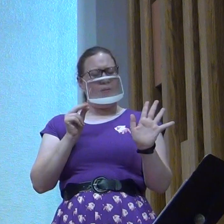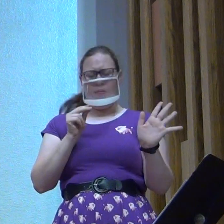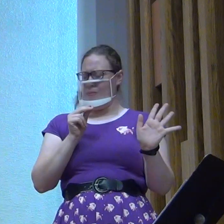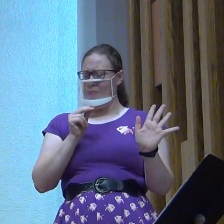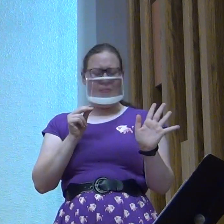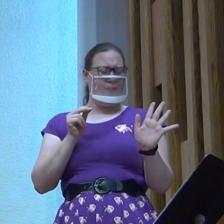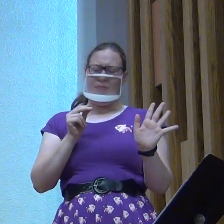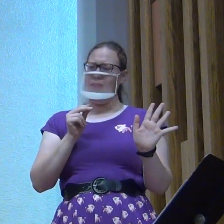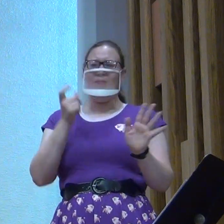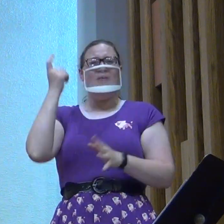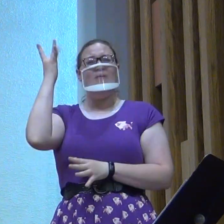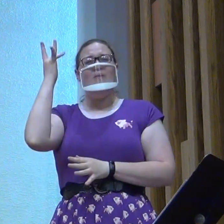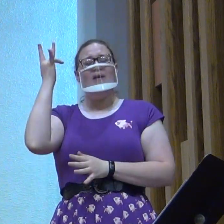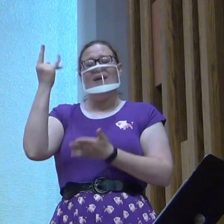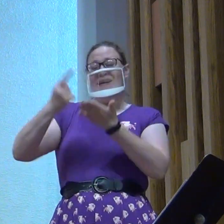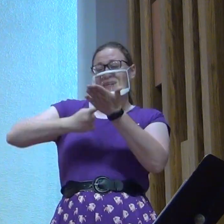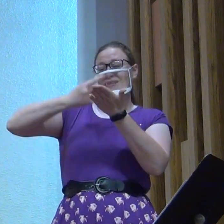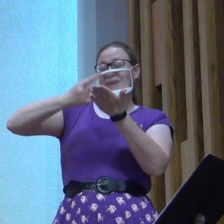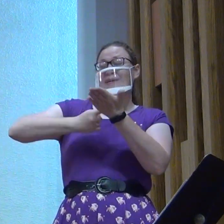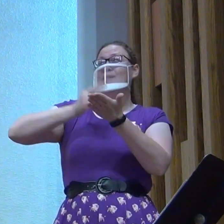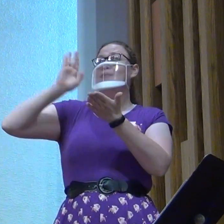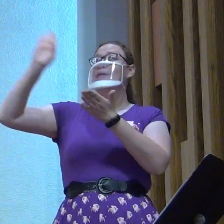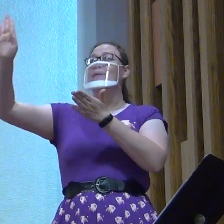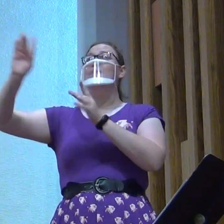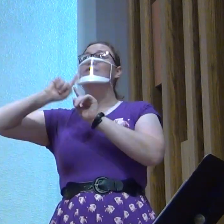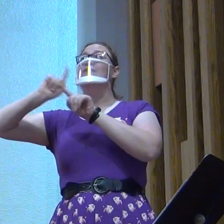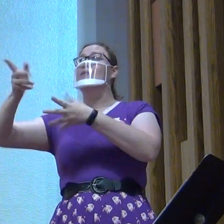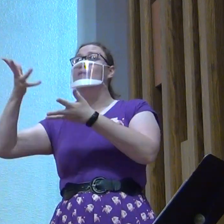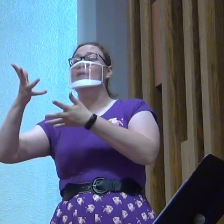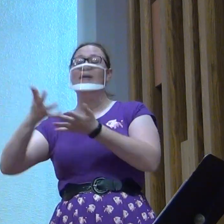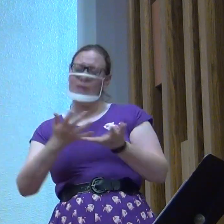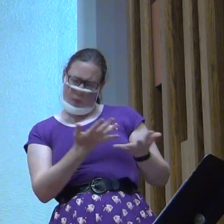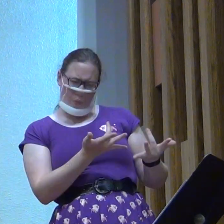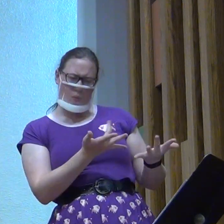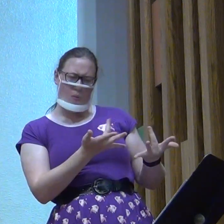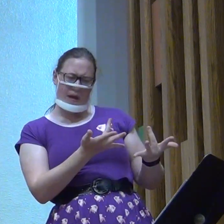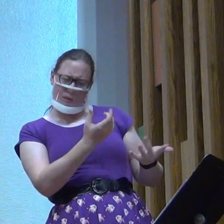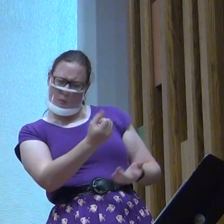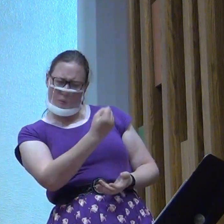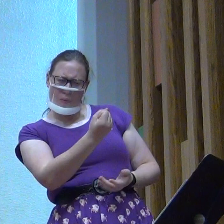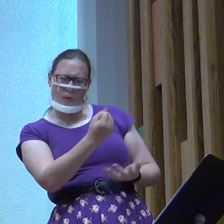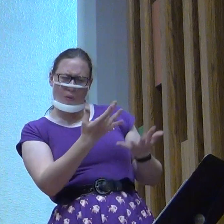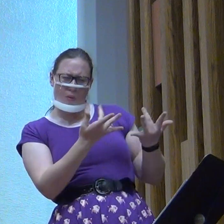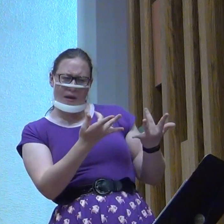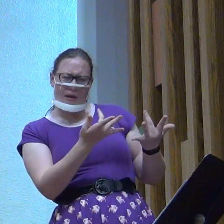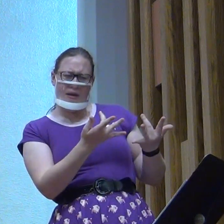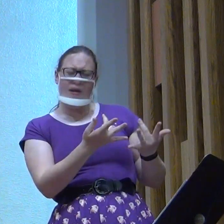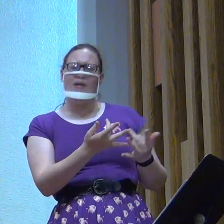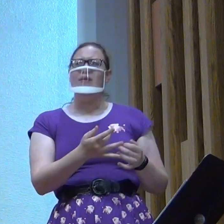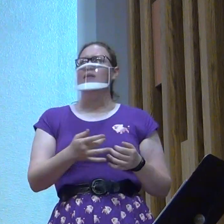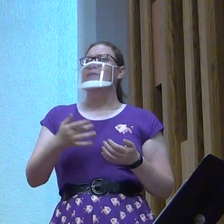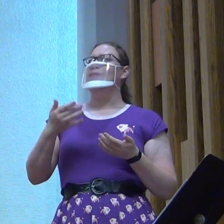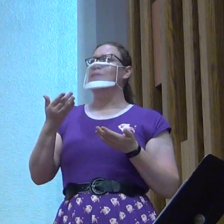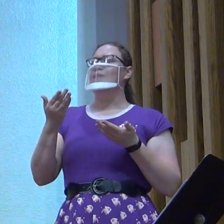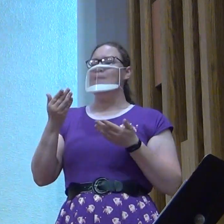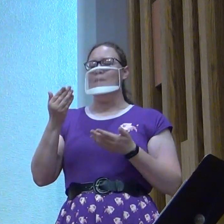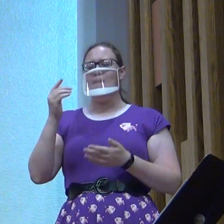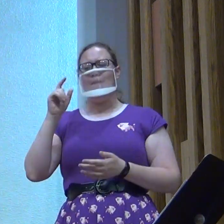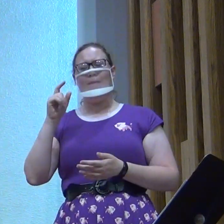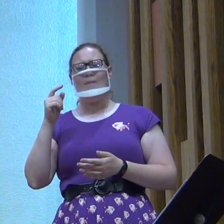because sometimes your answer to us is that we need to wait. We need to cultivate